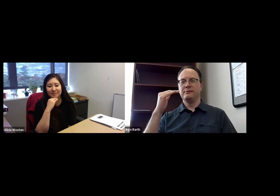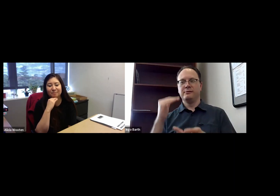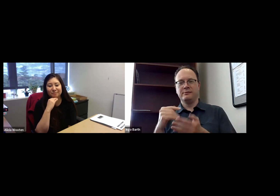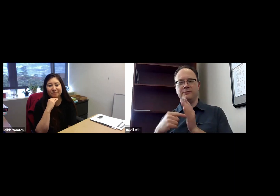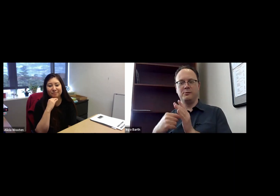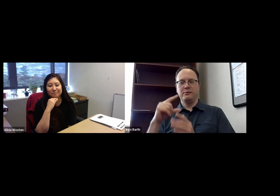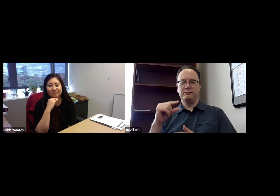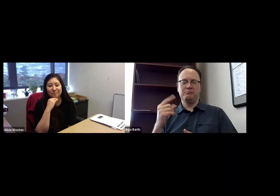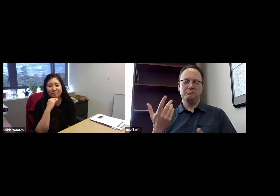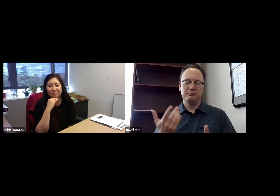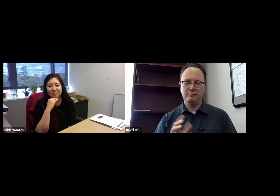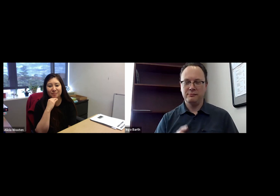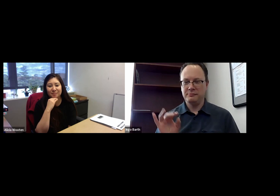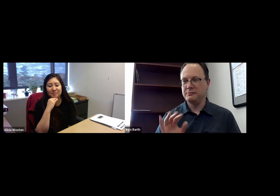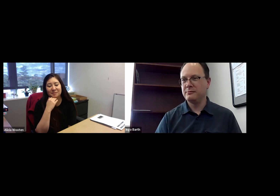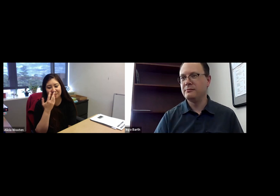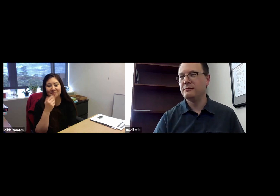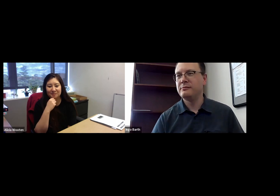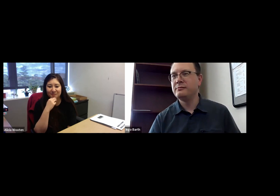For sodium chloride,